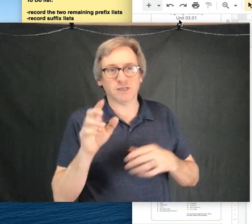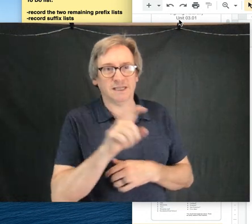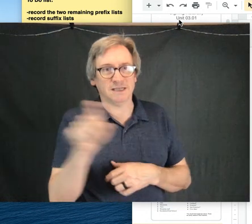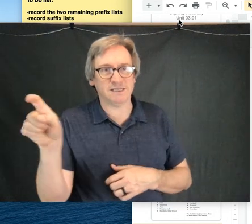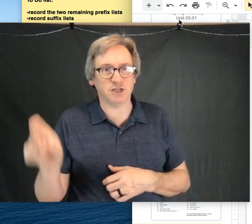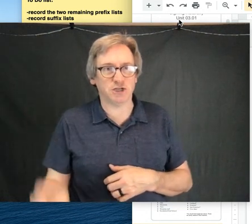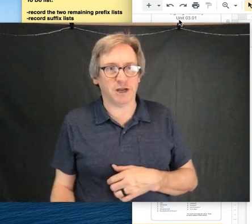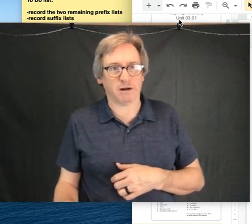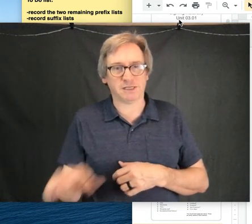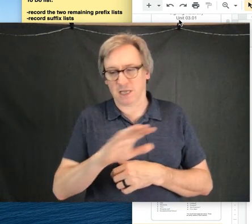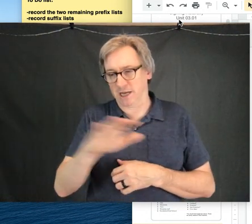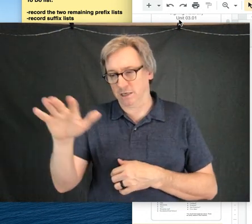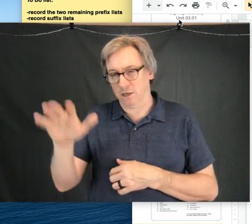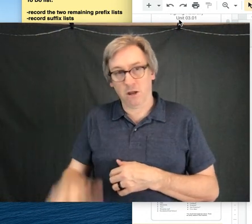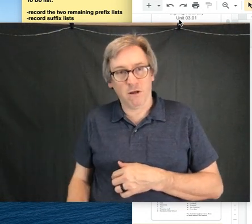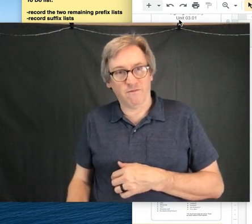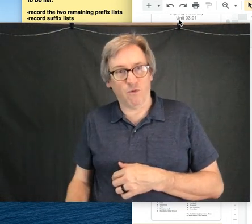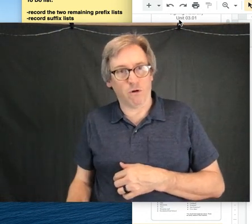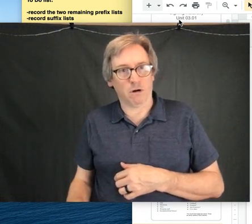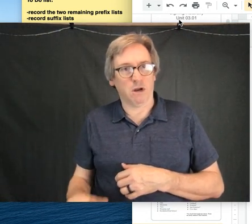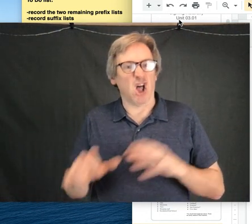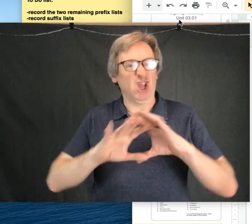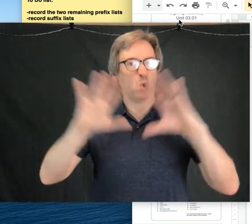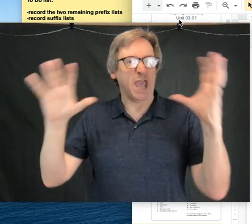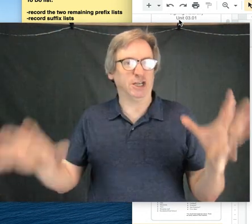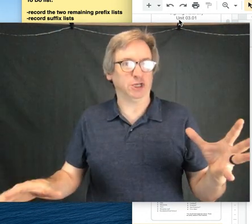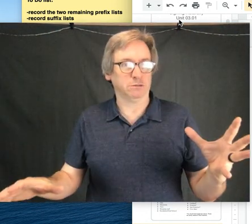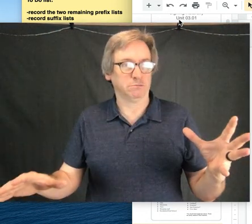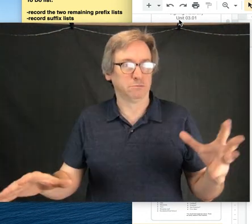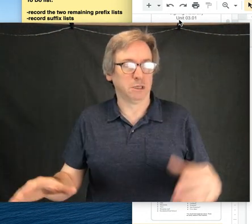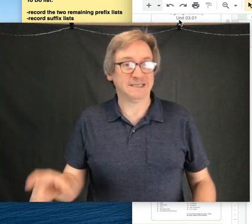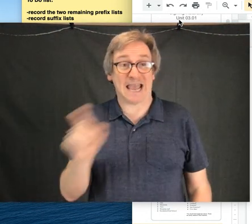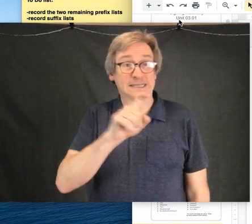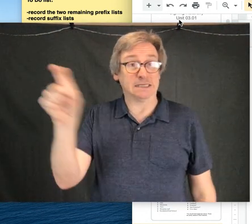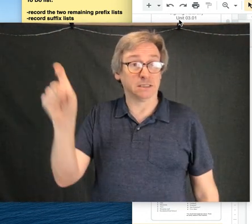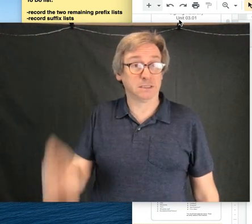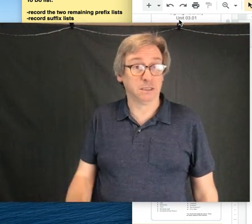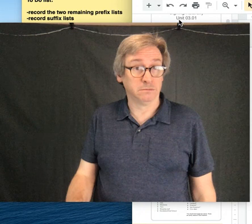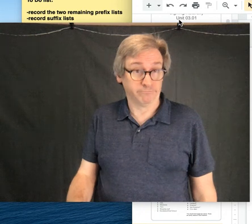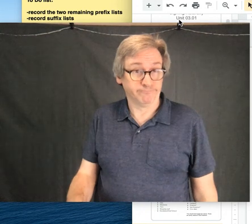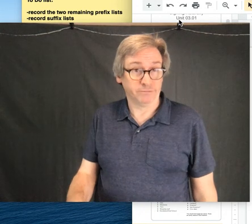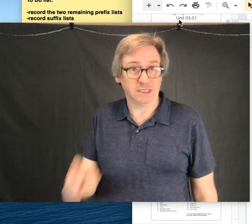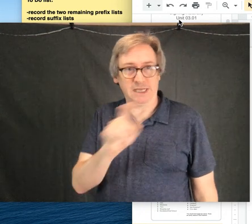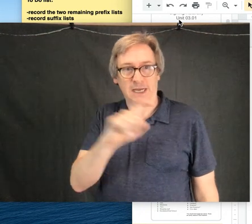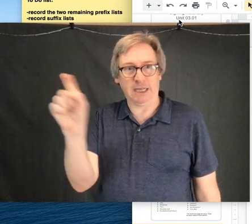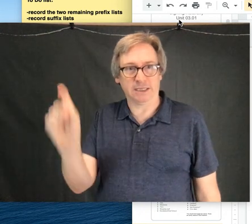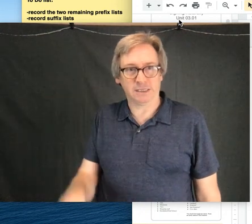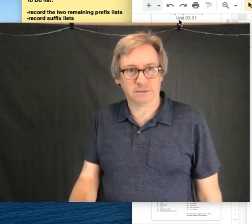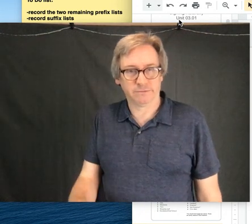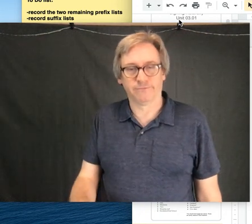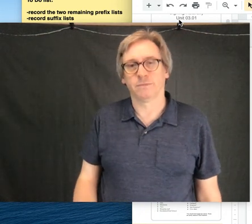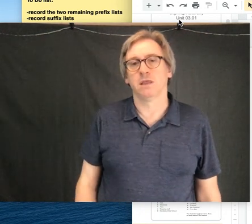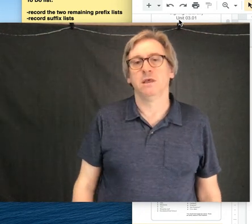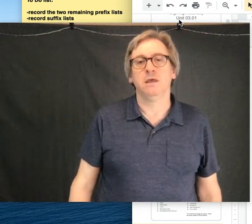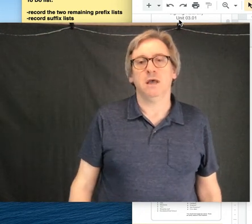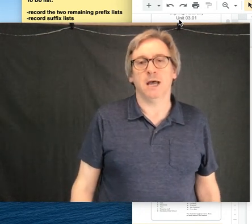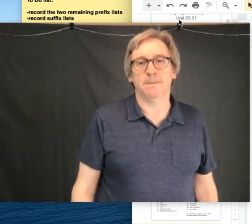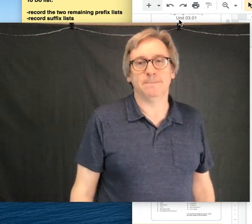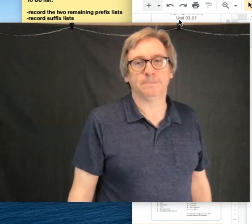You'll notice that this is a generic sign for location. Texas is signed like this.